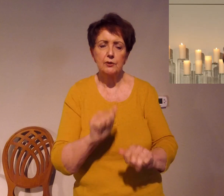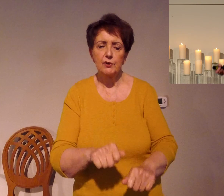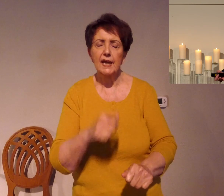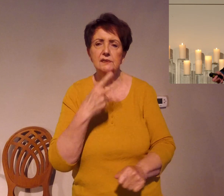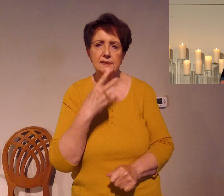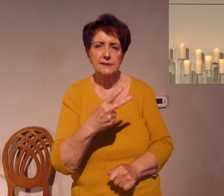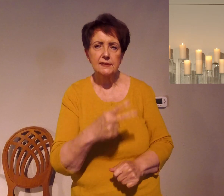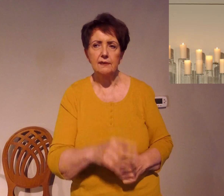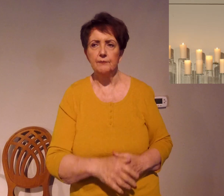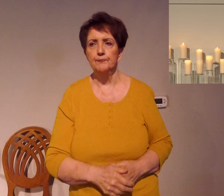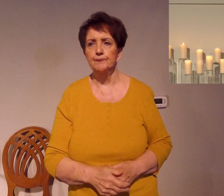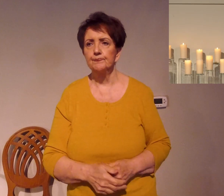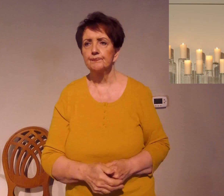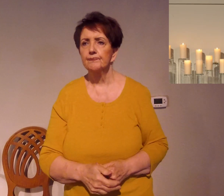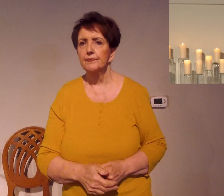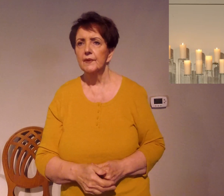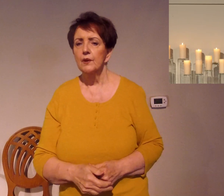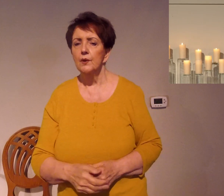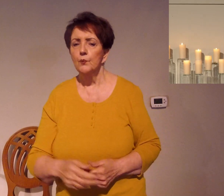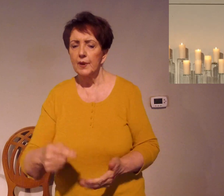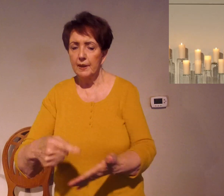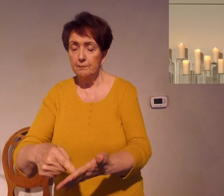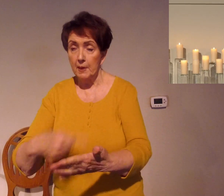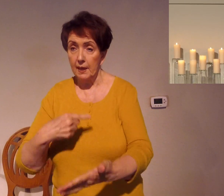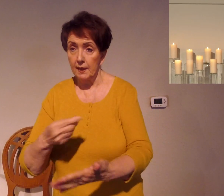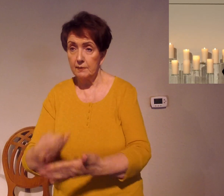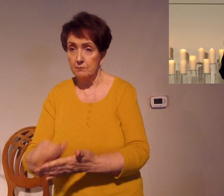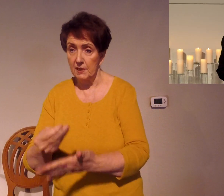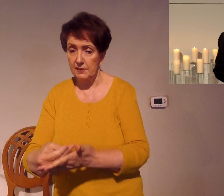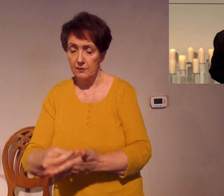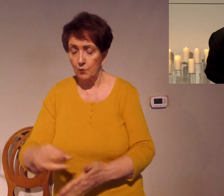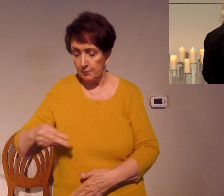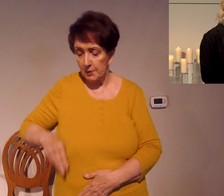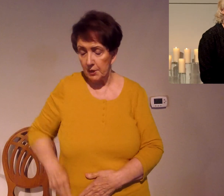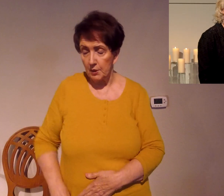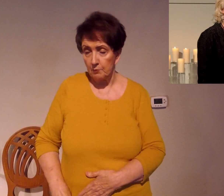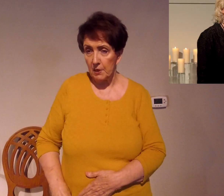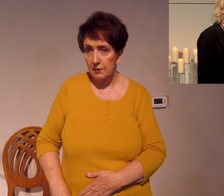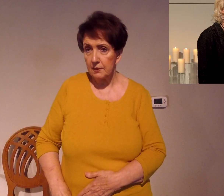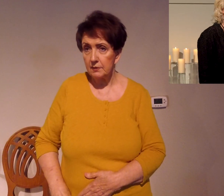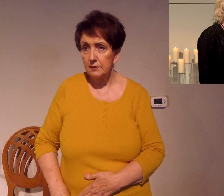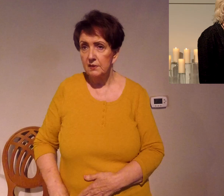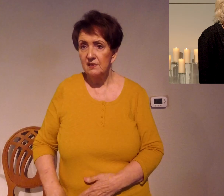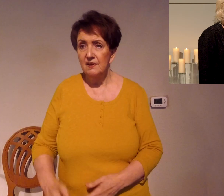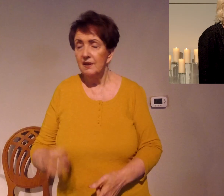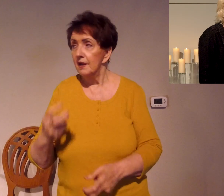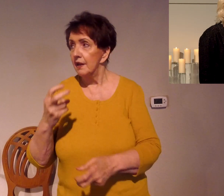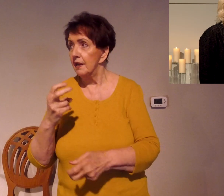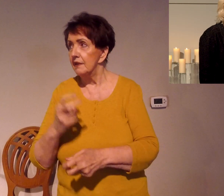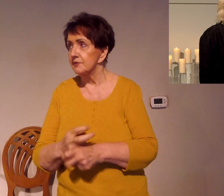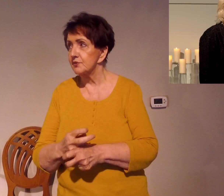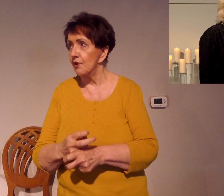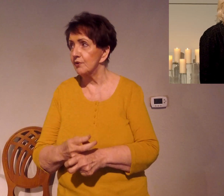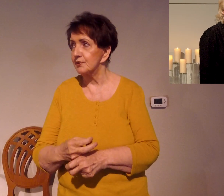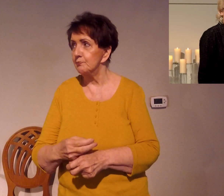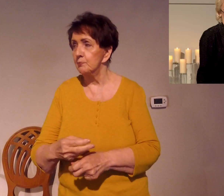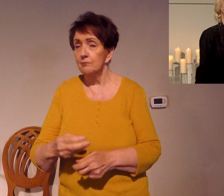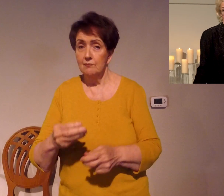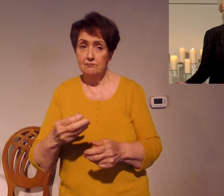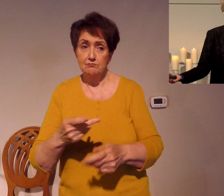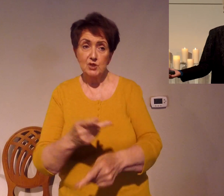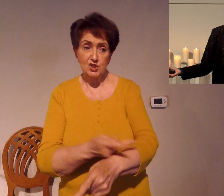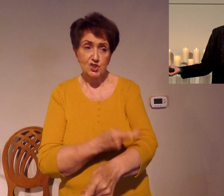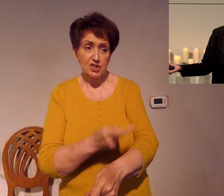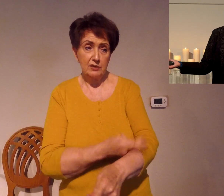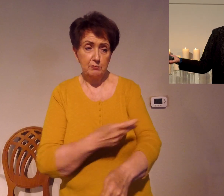given energy to work, and then we receive it, we can put it in our pocket. You know, it's really hard to carry sheep around.